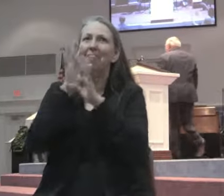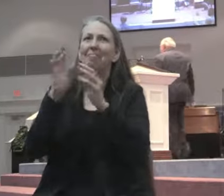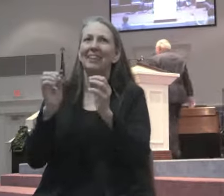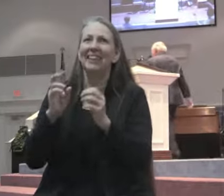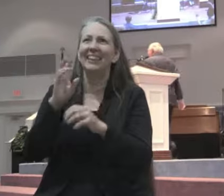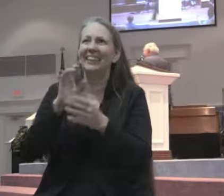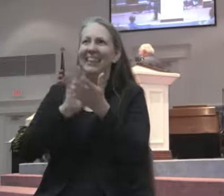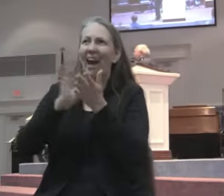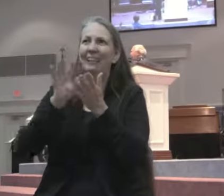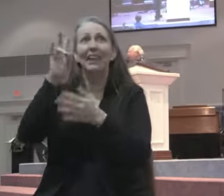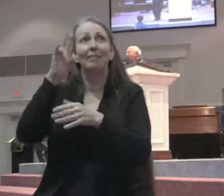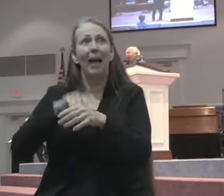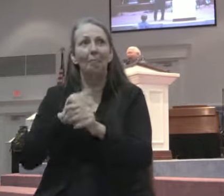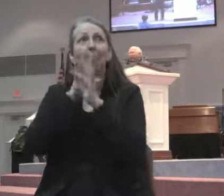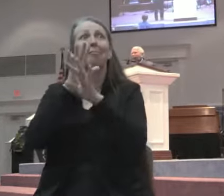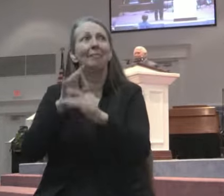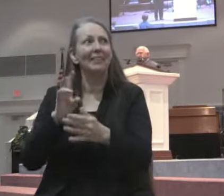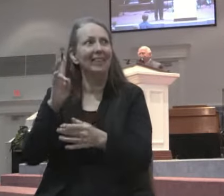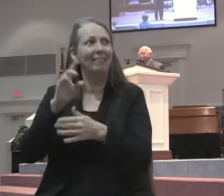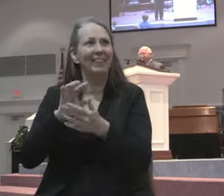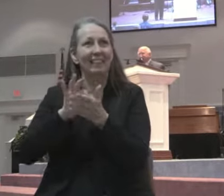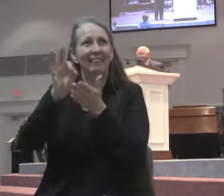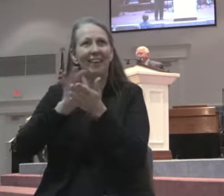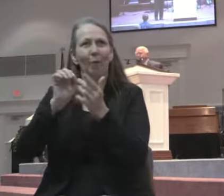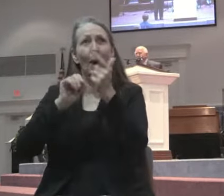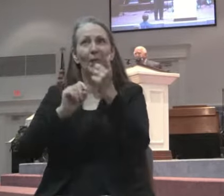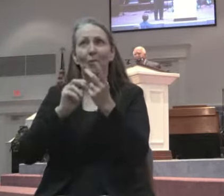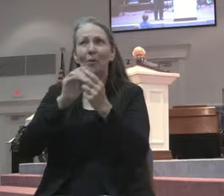Hallelujah. Oh, my Lord, have mercy.